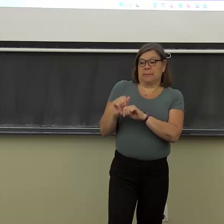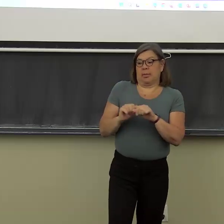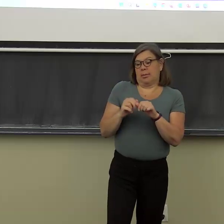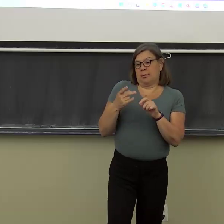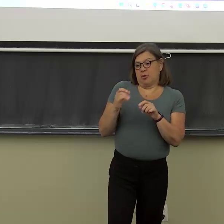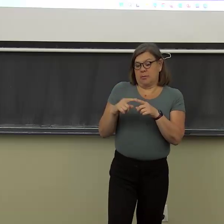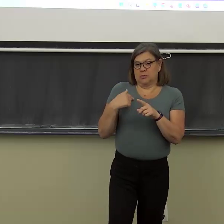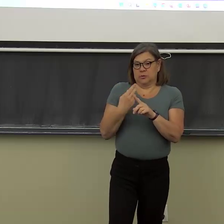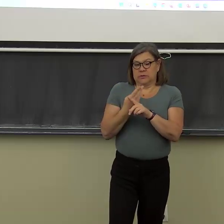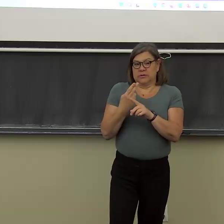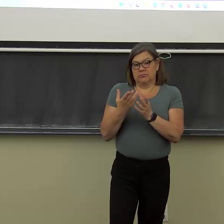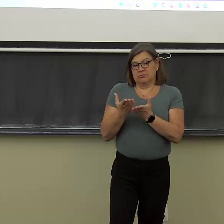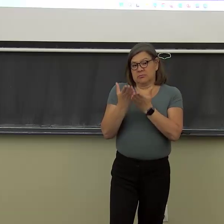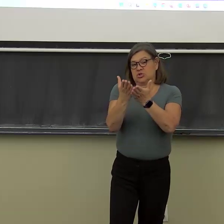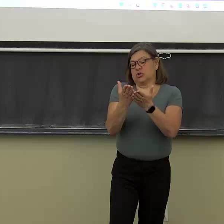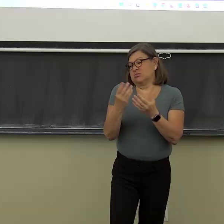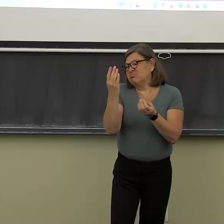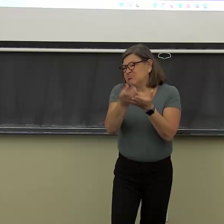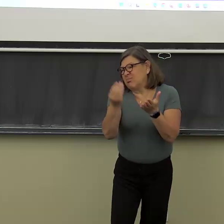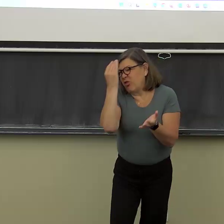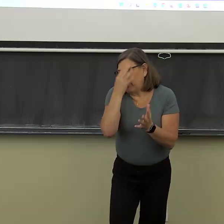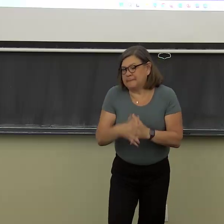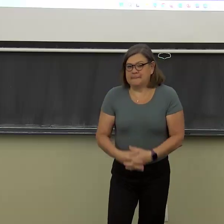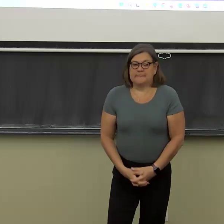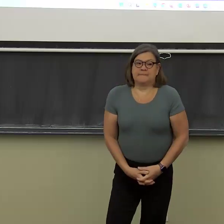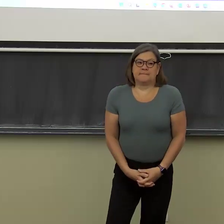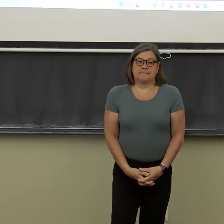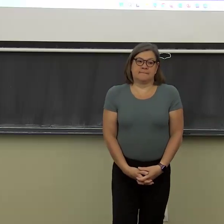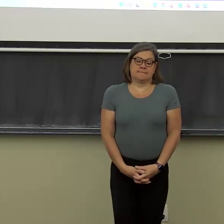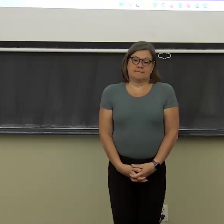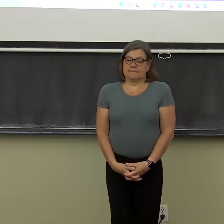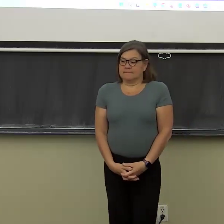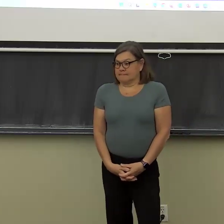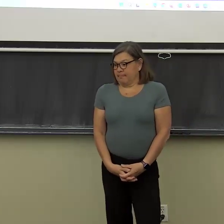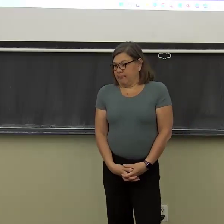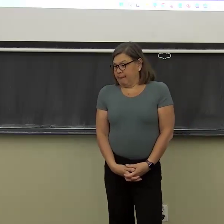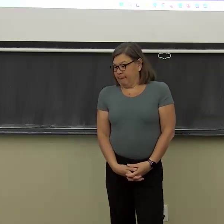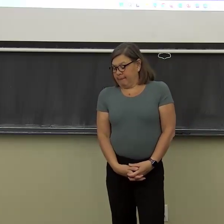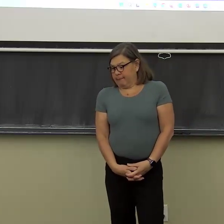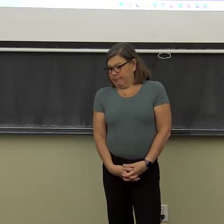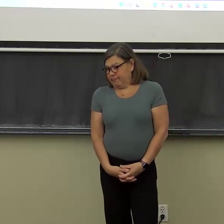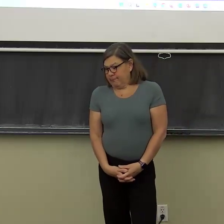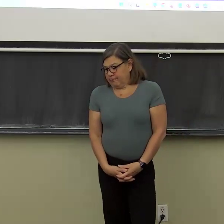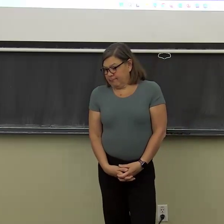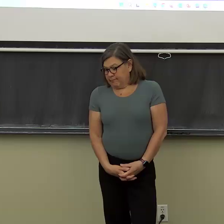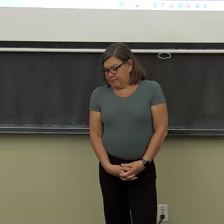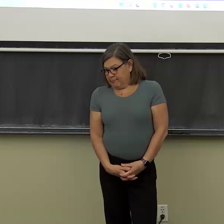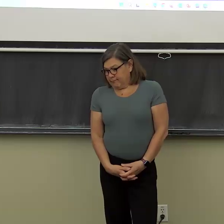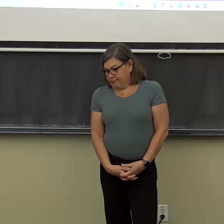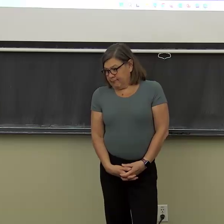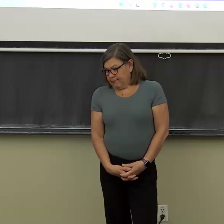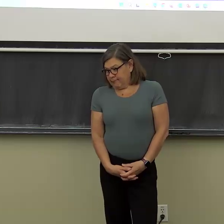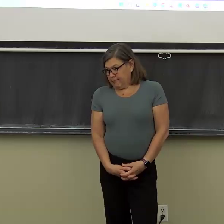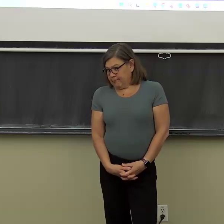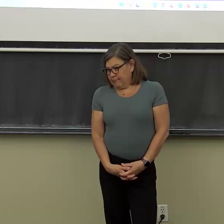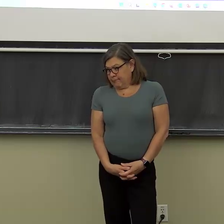suggest to the community. Just a thought. Yeah, definitely. Although, of course, the